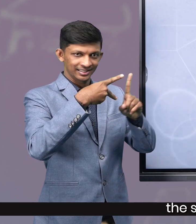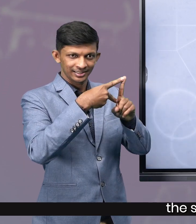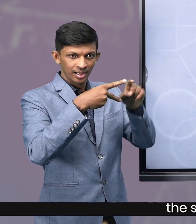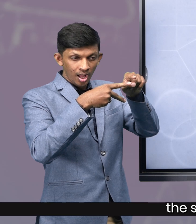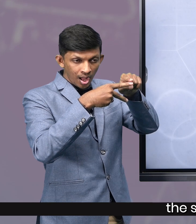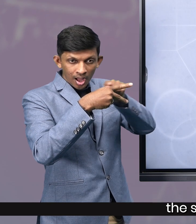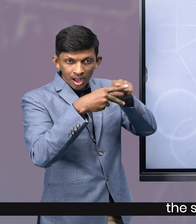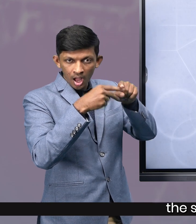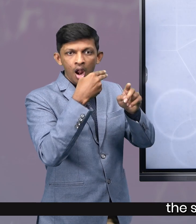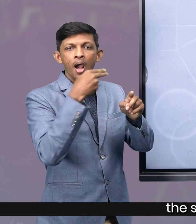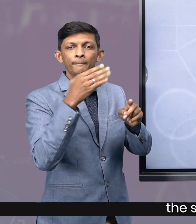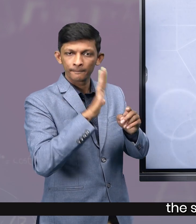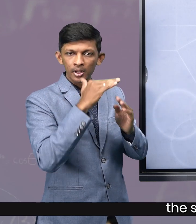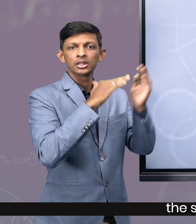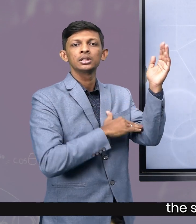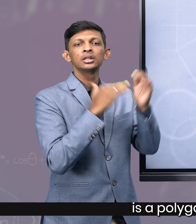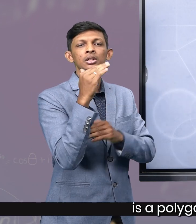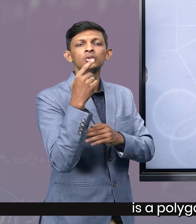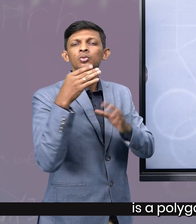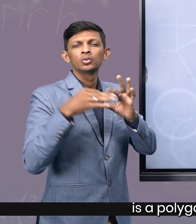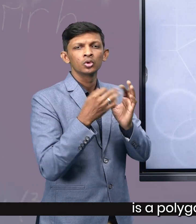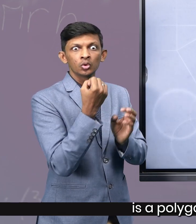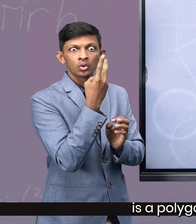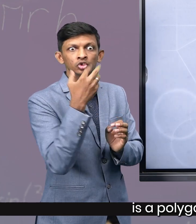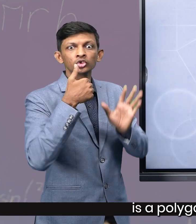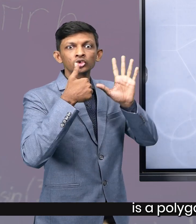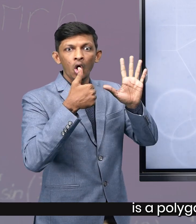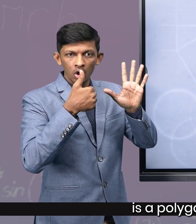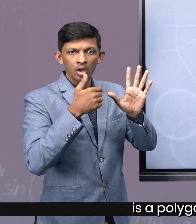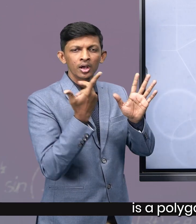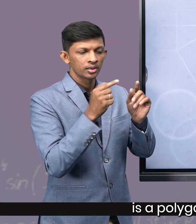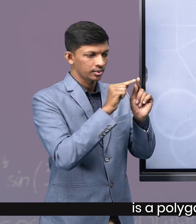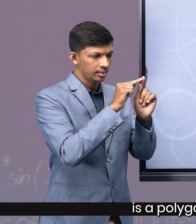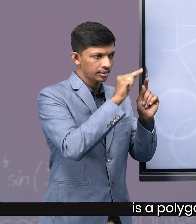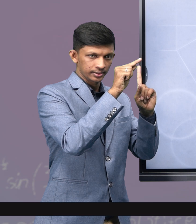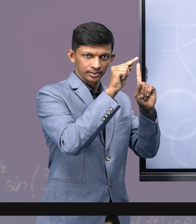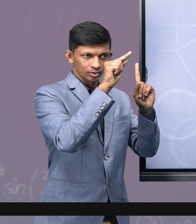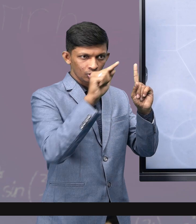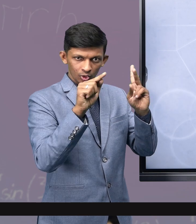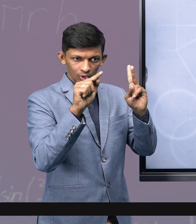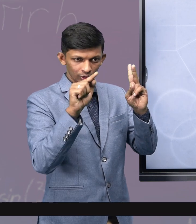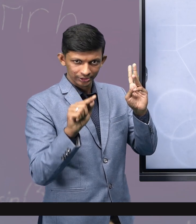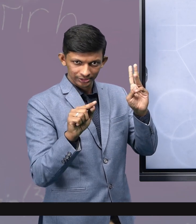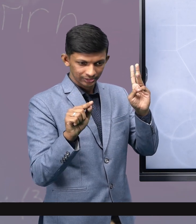the shape of a honeycomb is a polygon with 6 sides and is known as a hexagon.